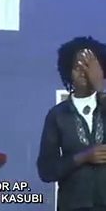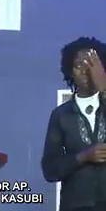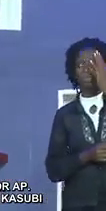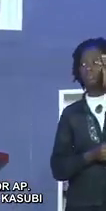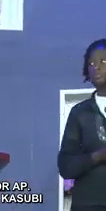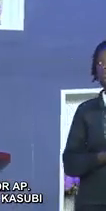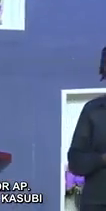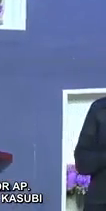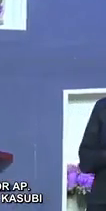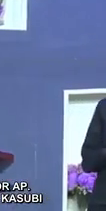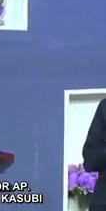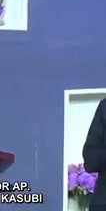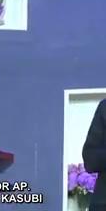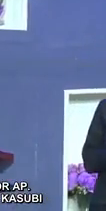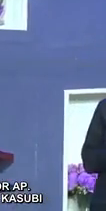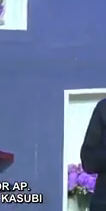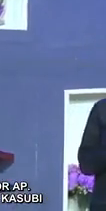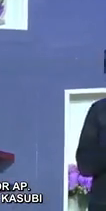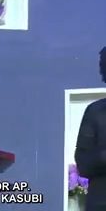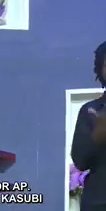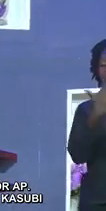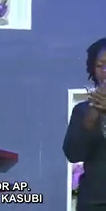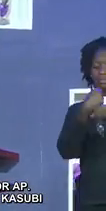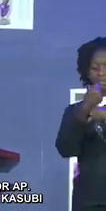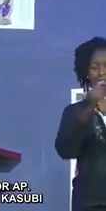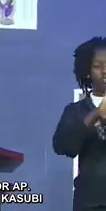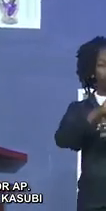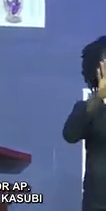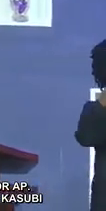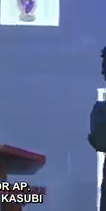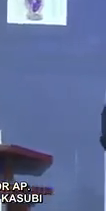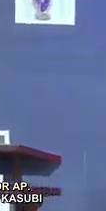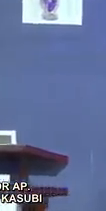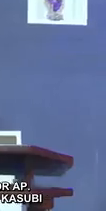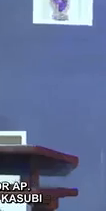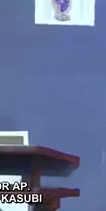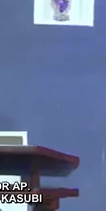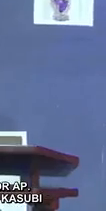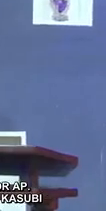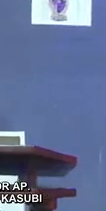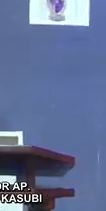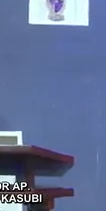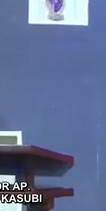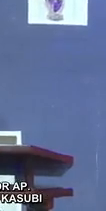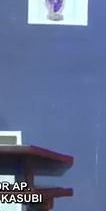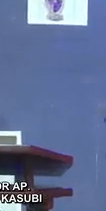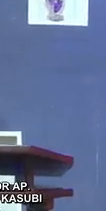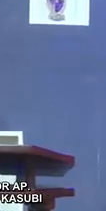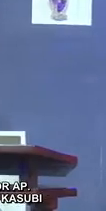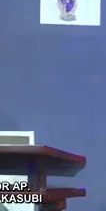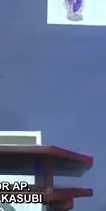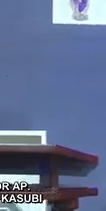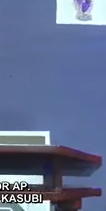basaba fena tuletabemu ebere sala ye mitima jawo ebere sala ya buli mutima gwa muntu